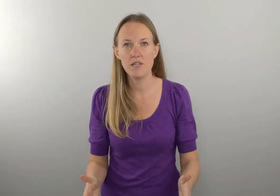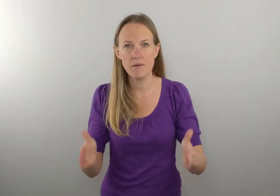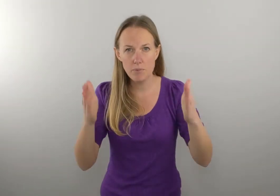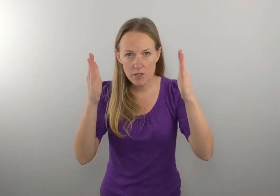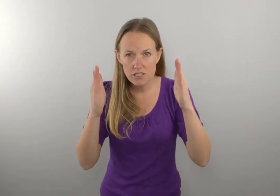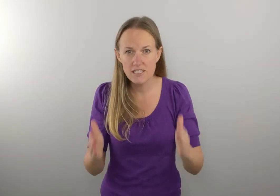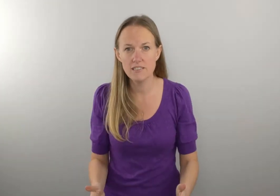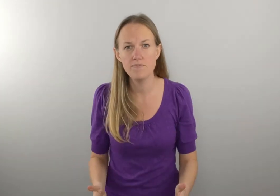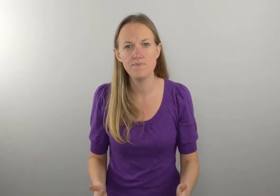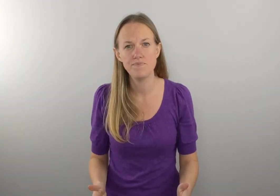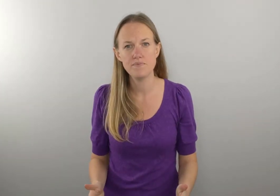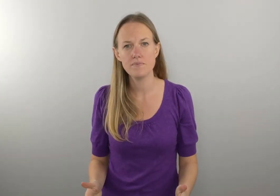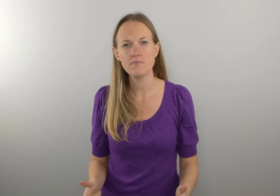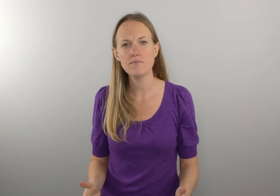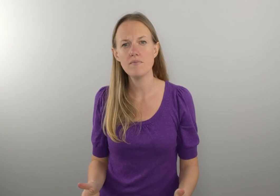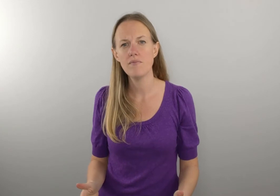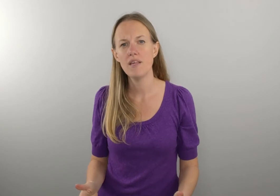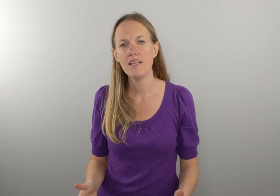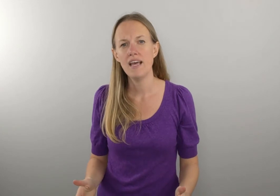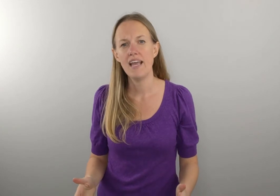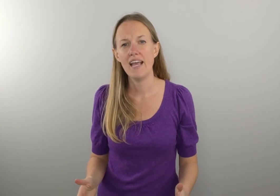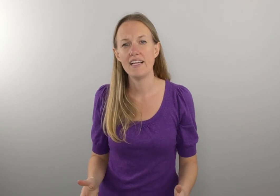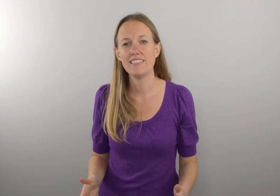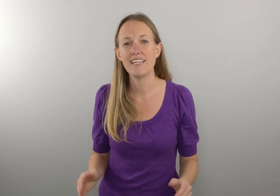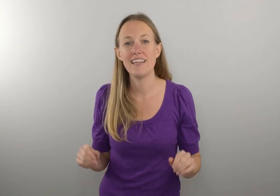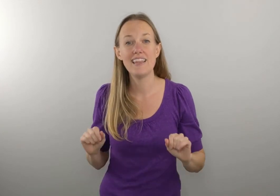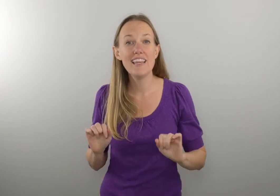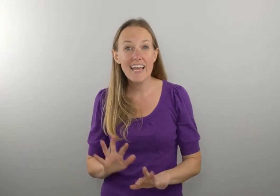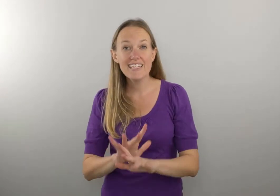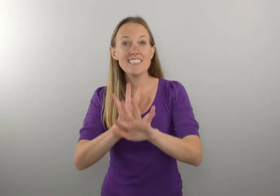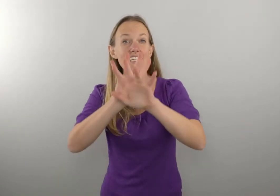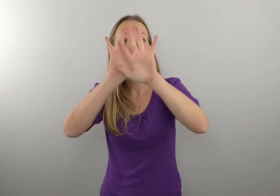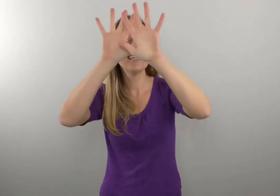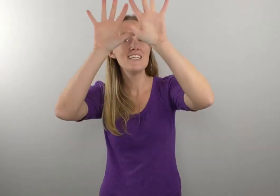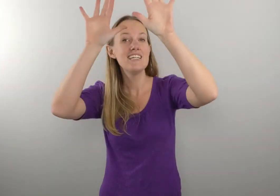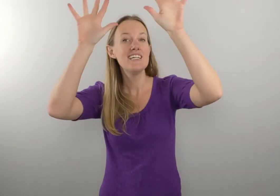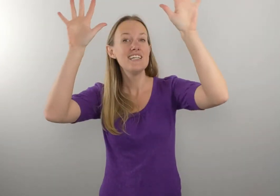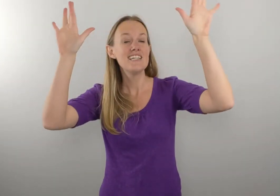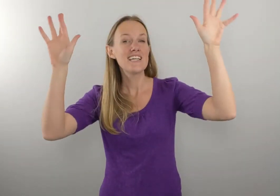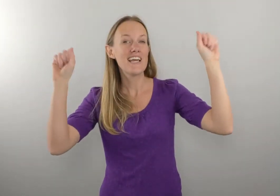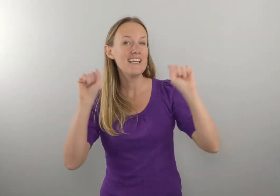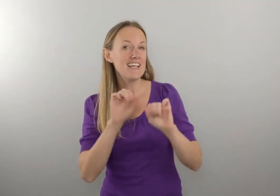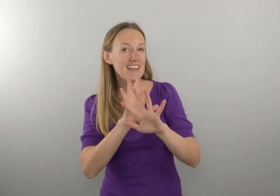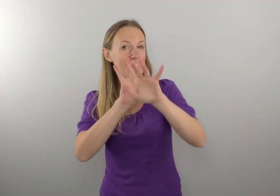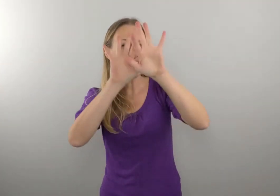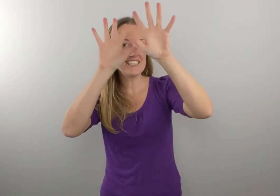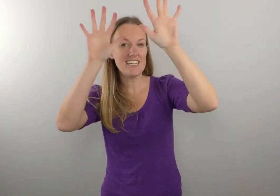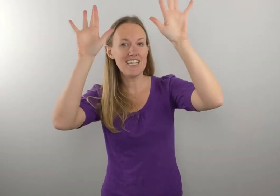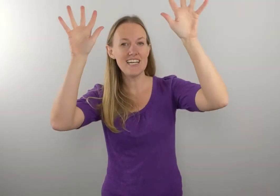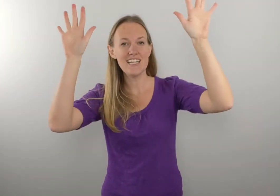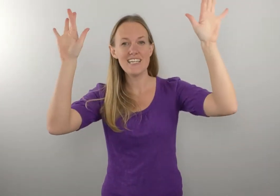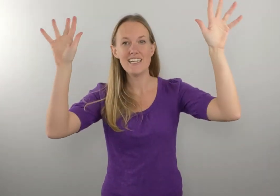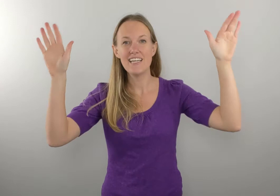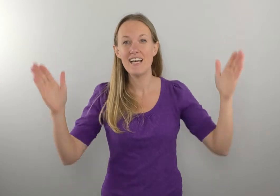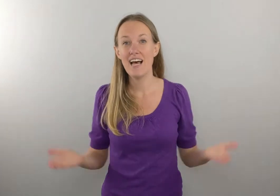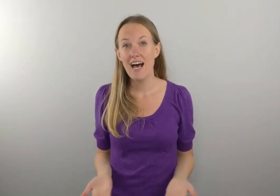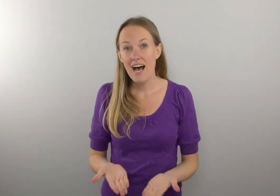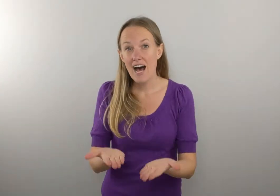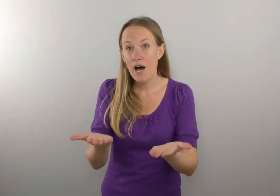word became a person, and light Okay, light shone